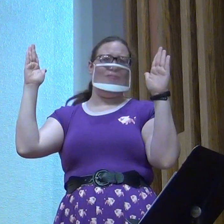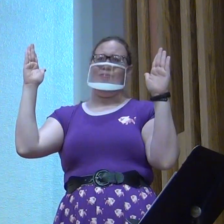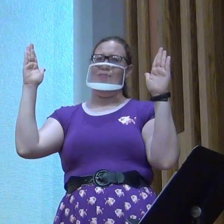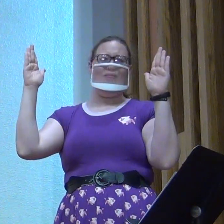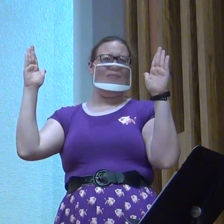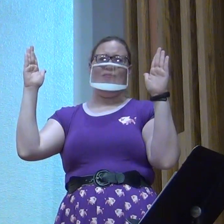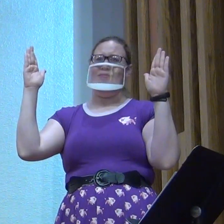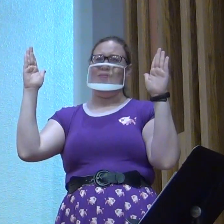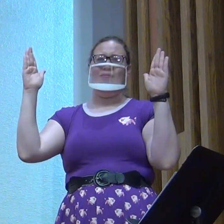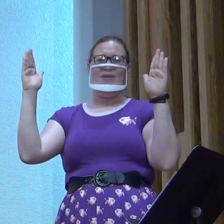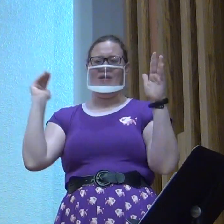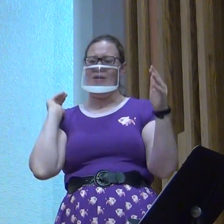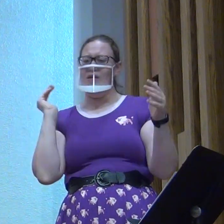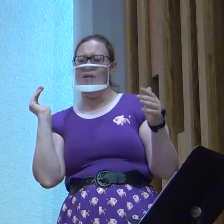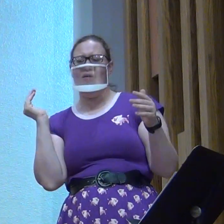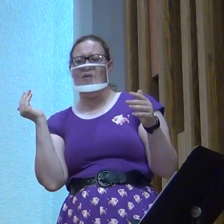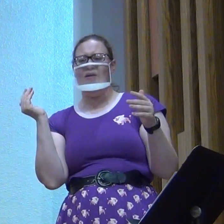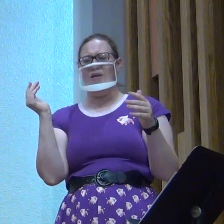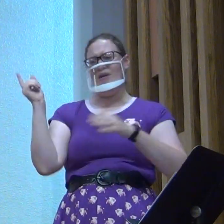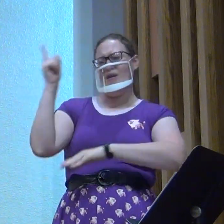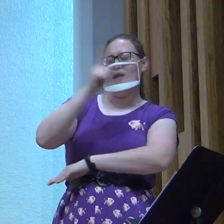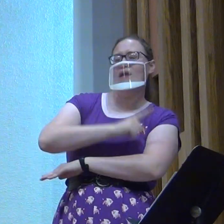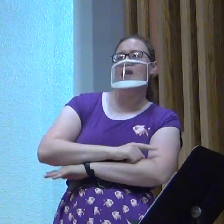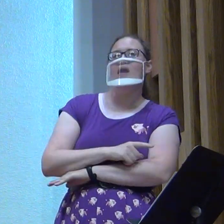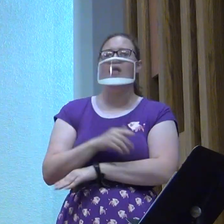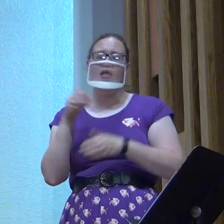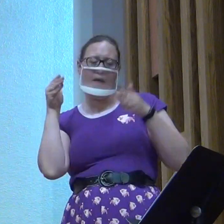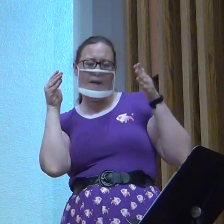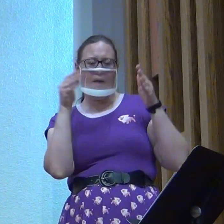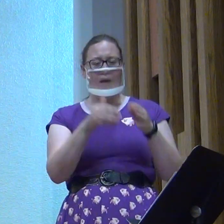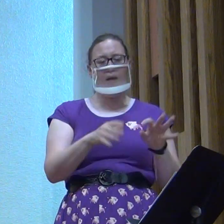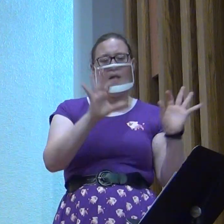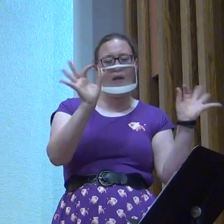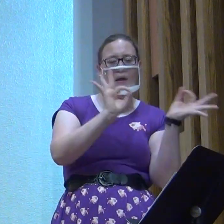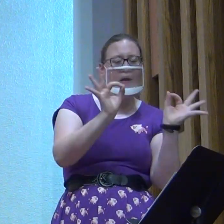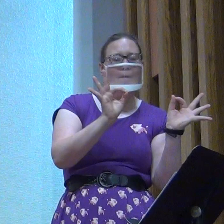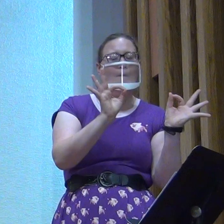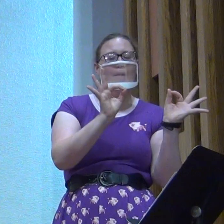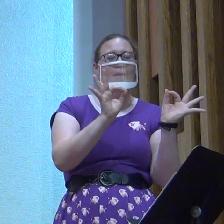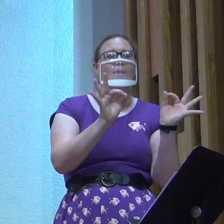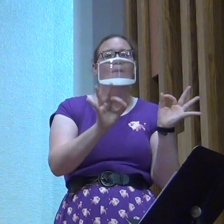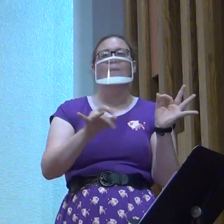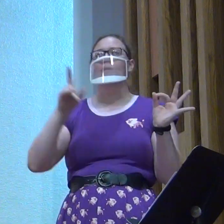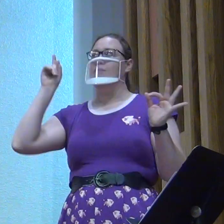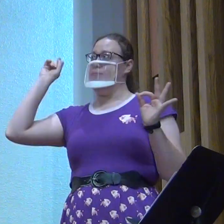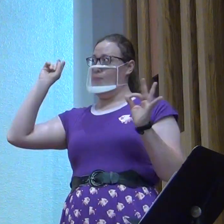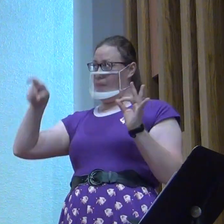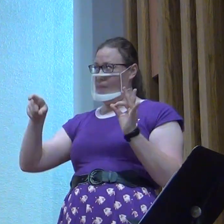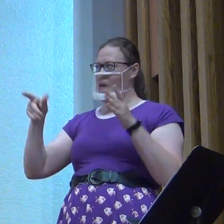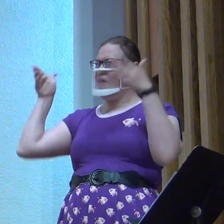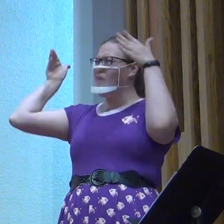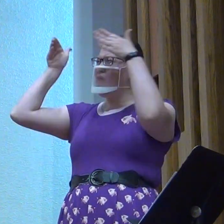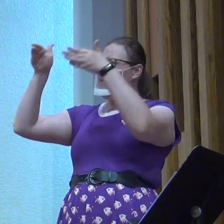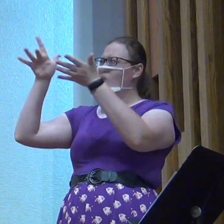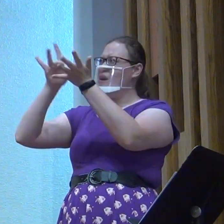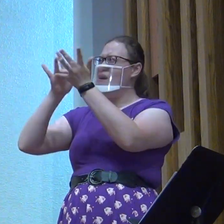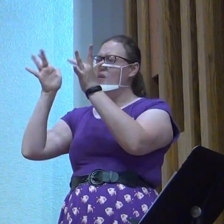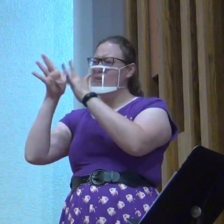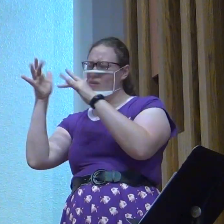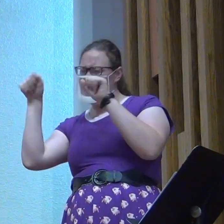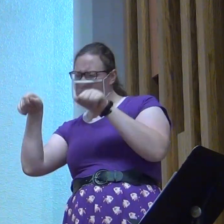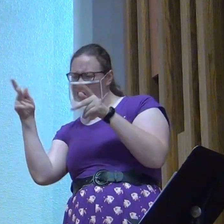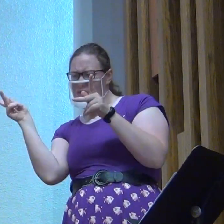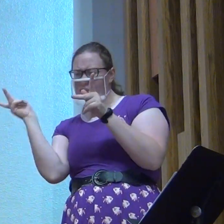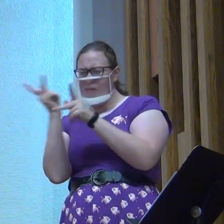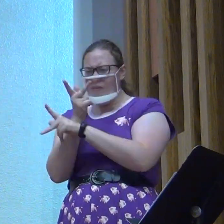We can't waste our days on trivialities alone. We must be intentional about seeing